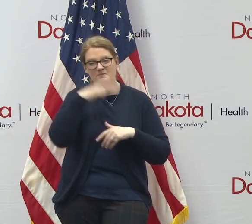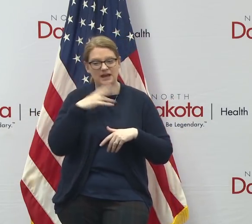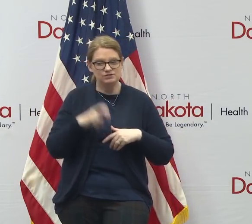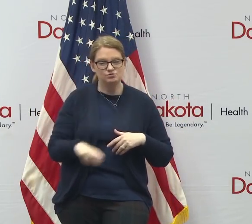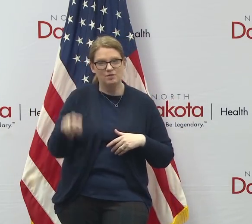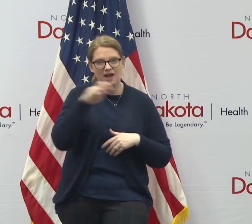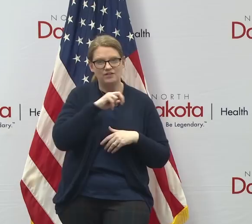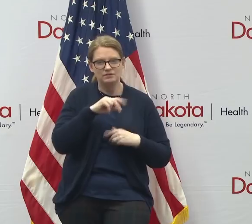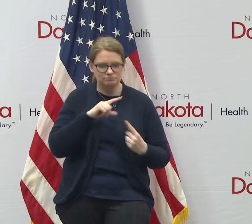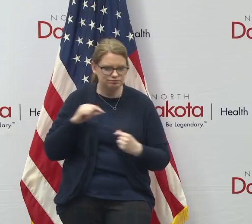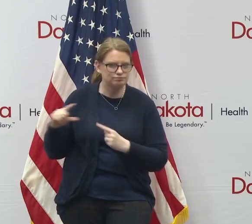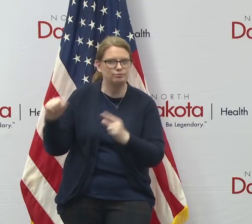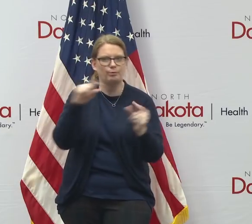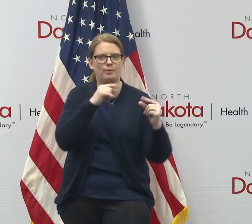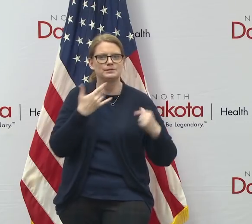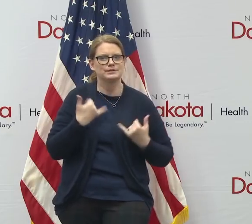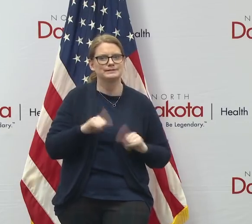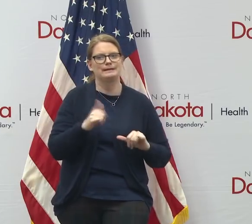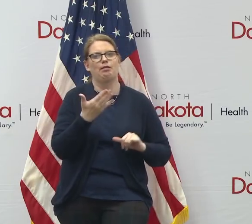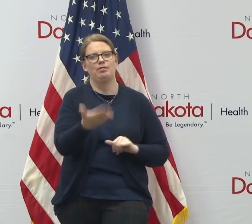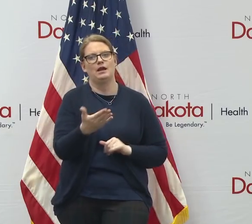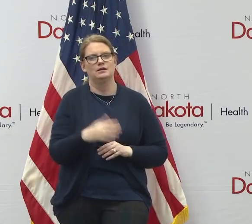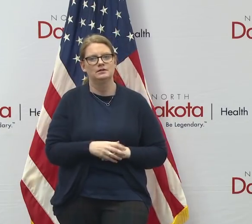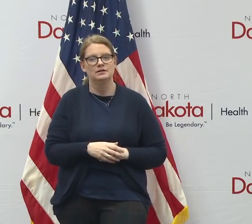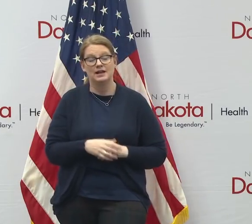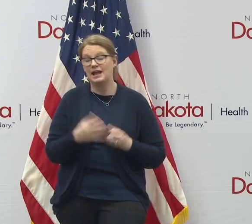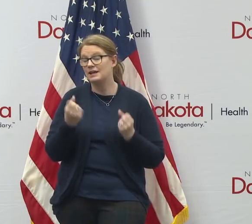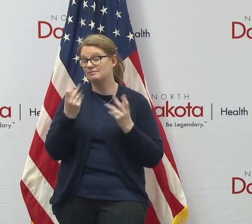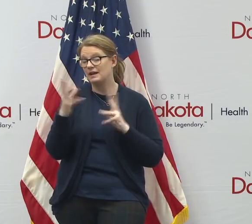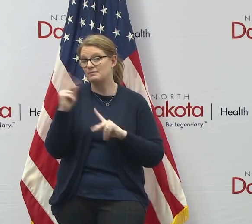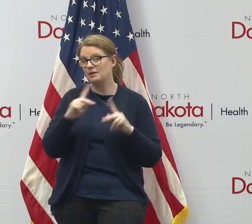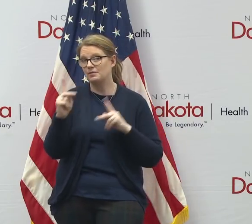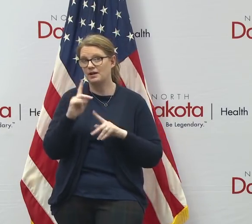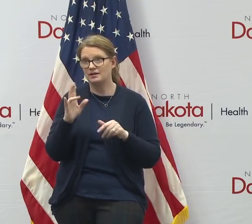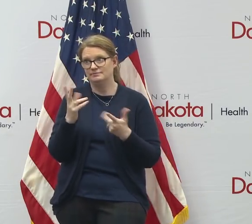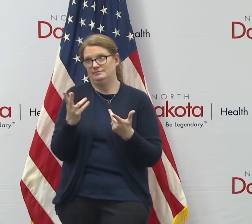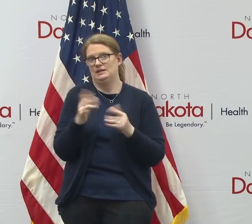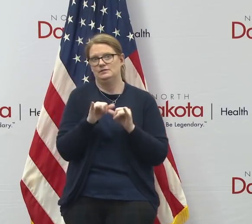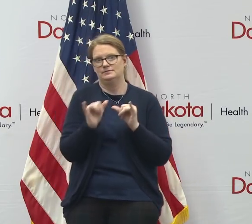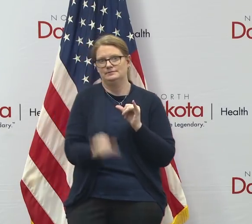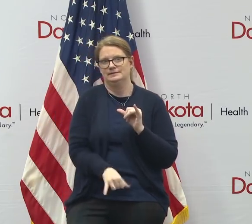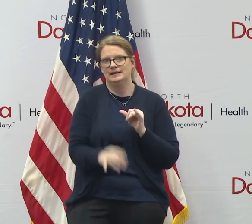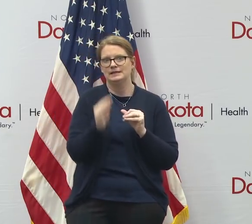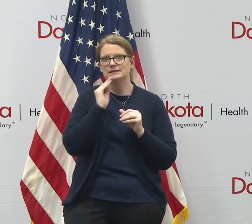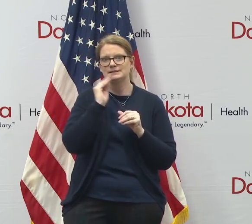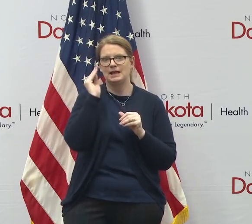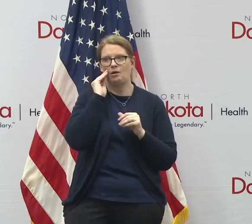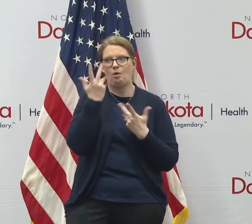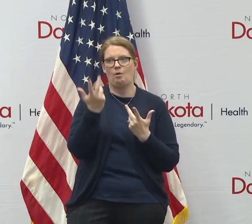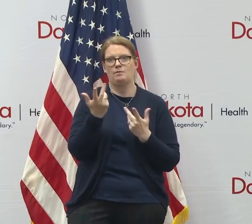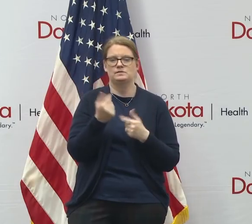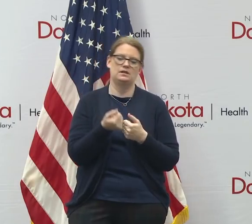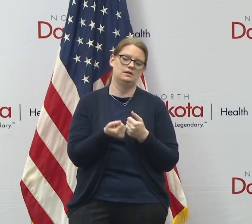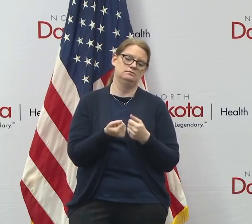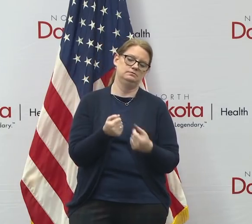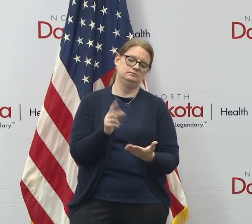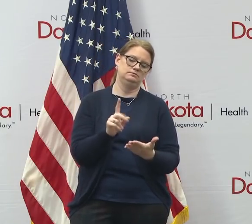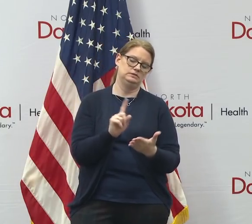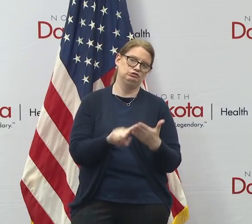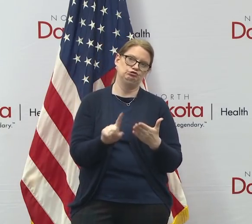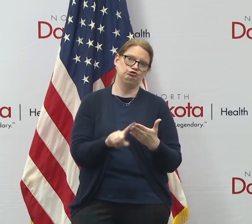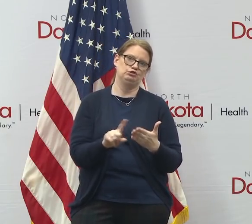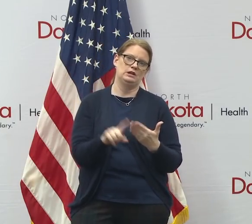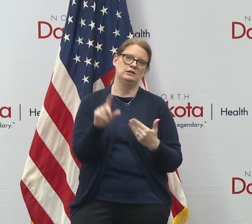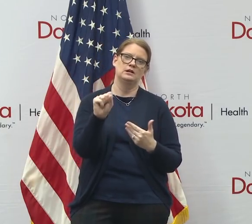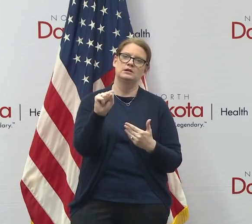got social media and when you have a lot of people that are spending a lot of time on social media because of the current environment we're in. It's just extra important